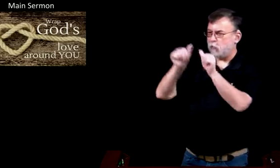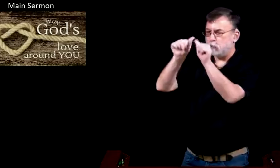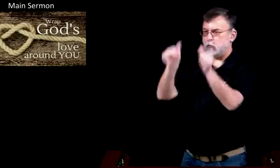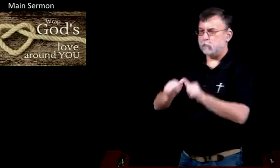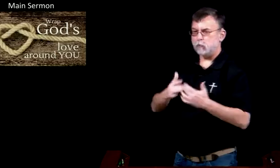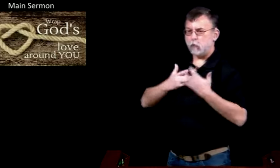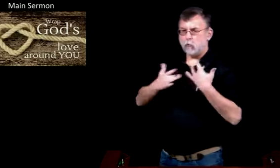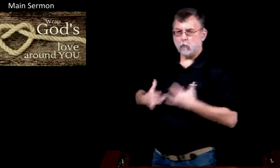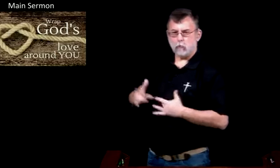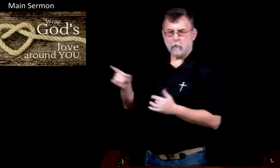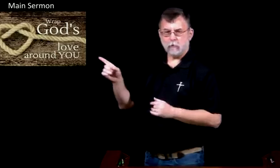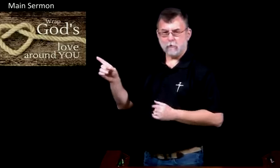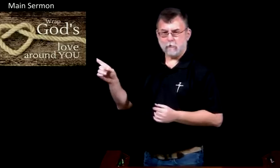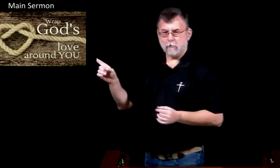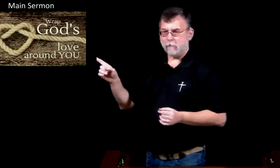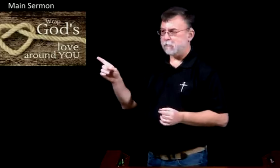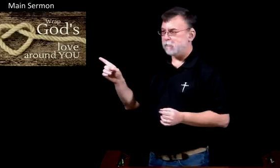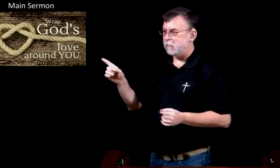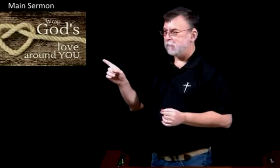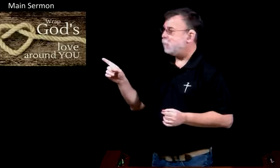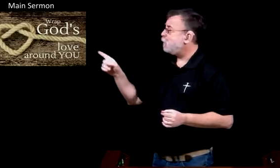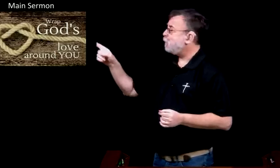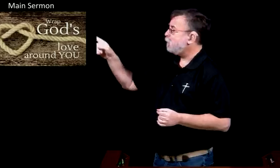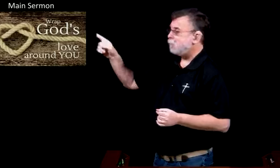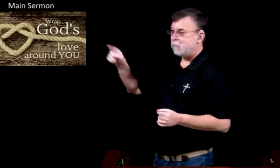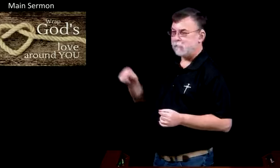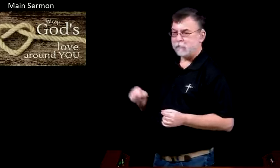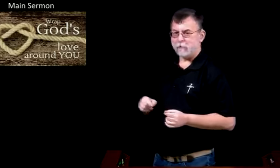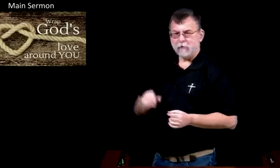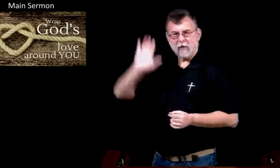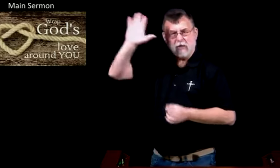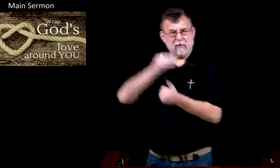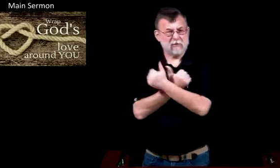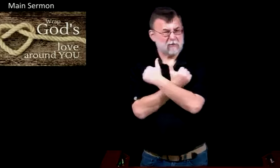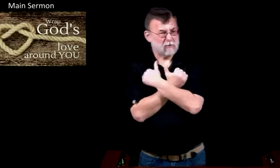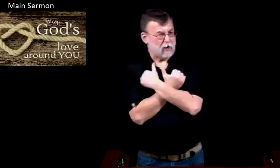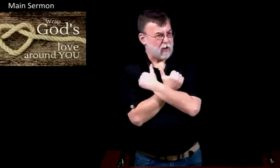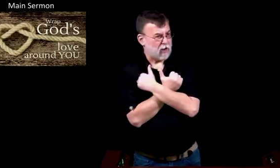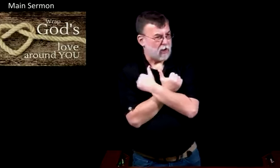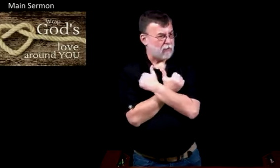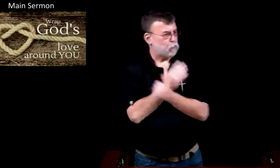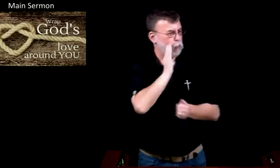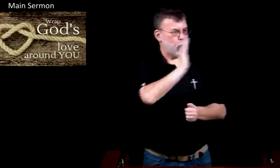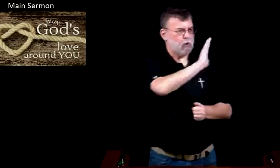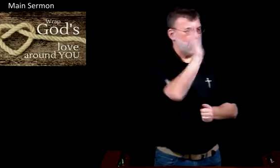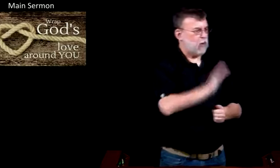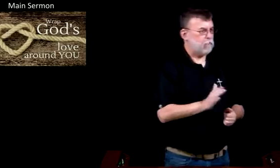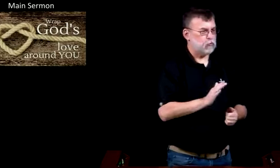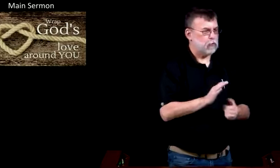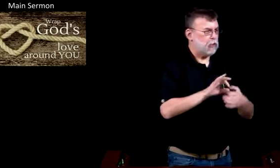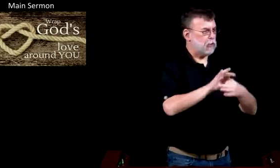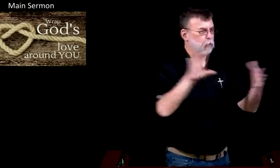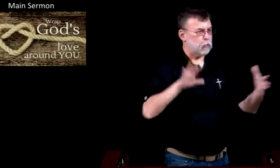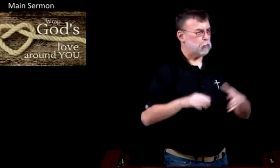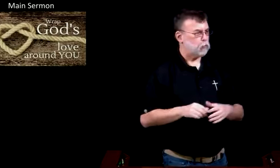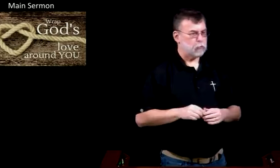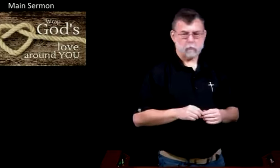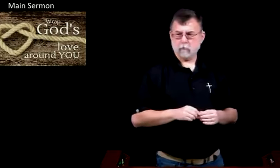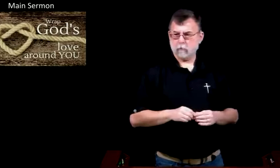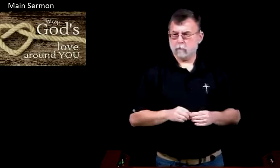off. And you see, this knot is particularly in the shape of a heart, to represent God's love that will never